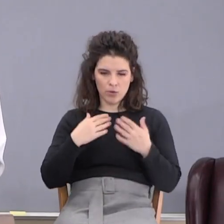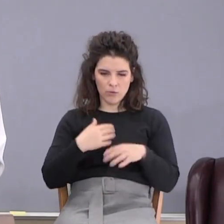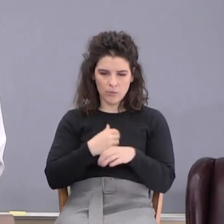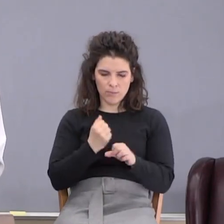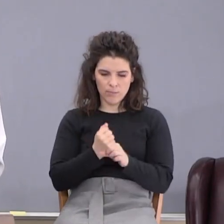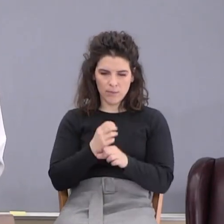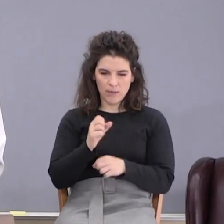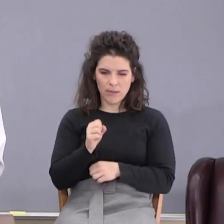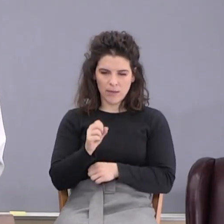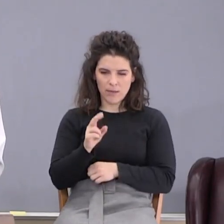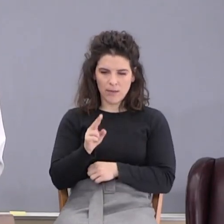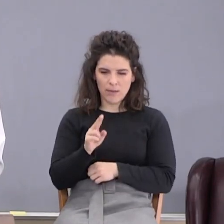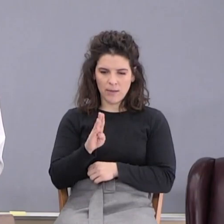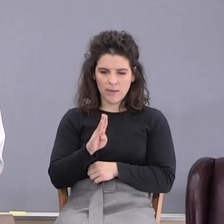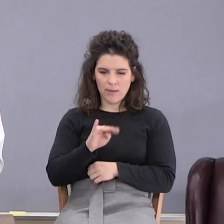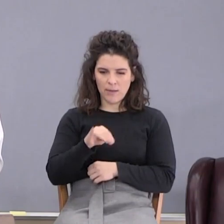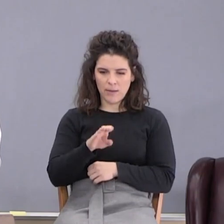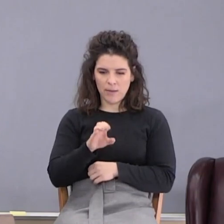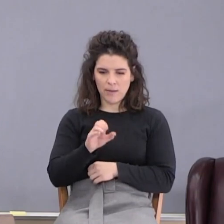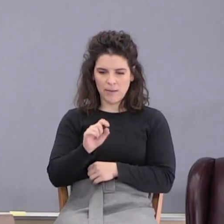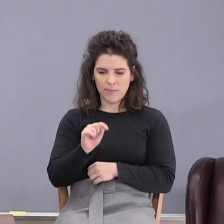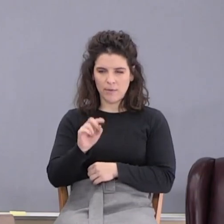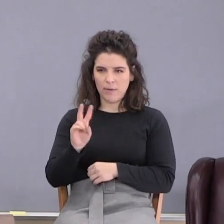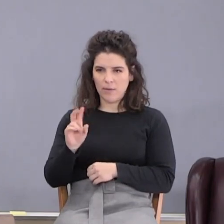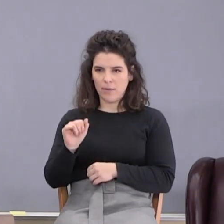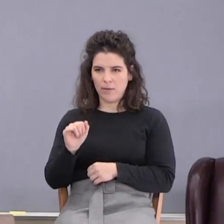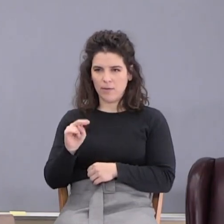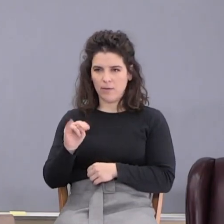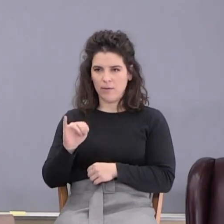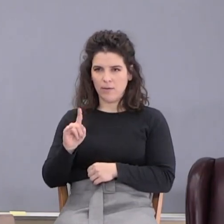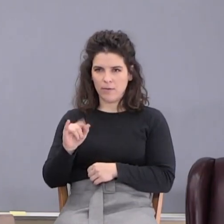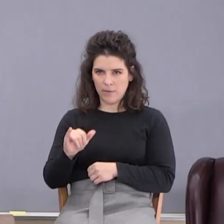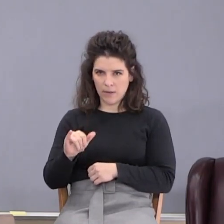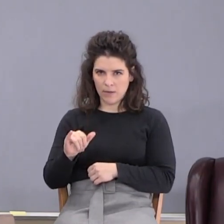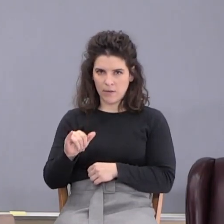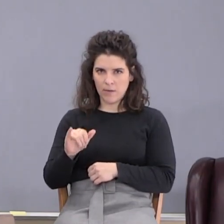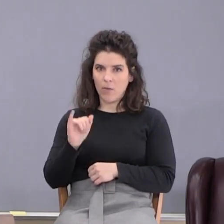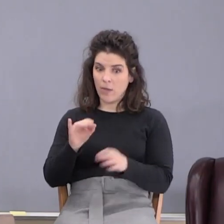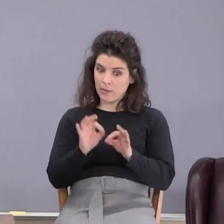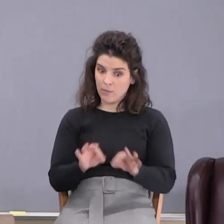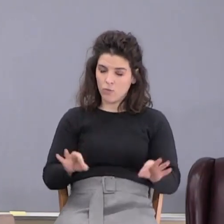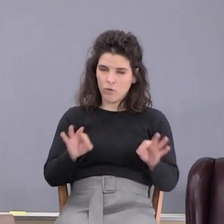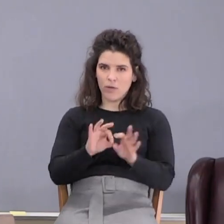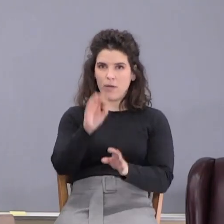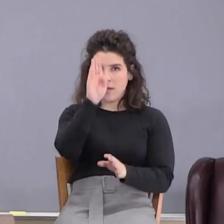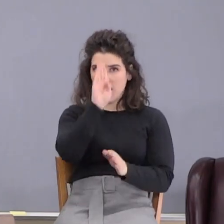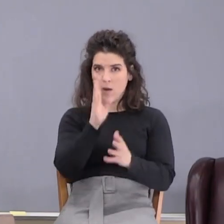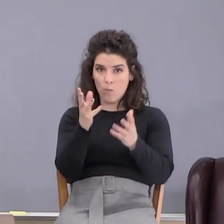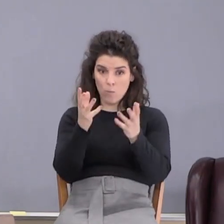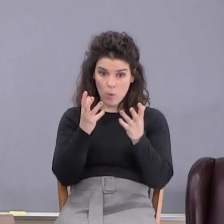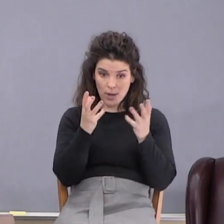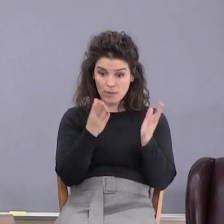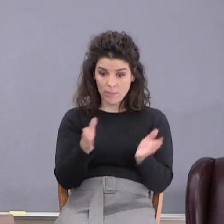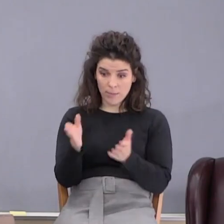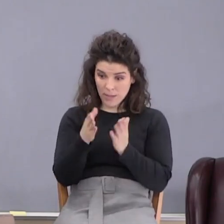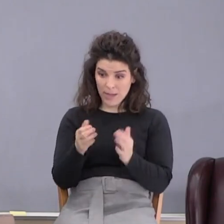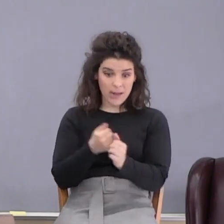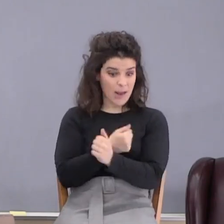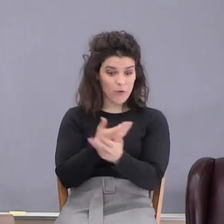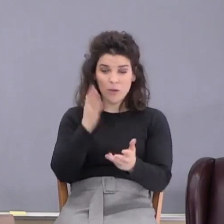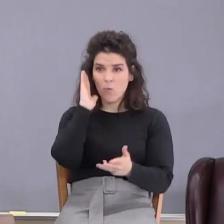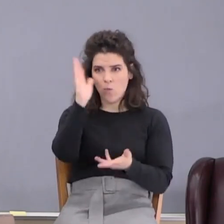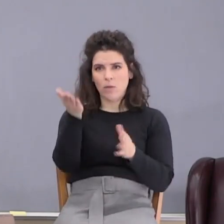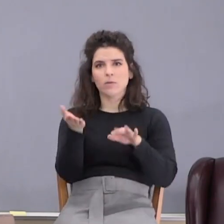vanity. Now that's important. God deliberately determined everything's going to